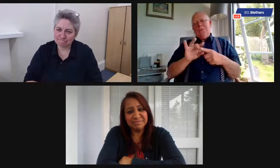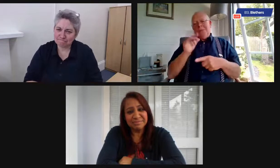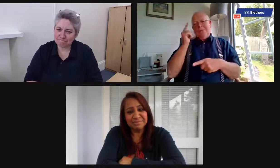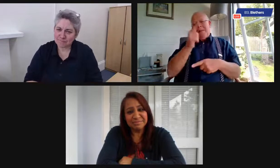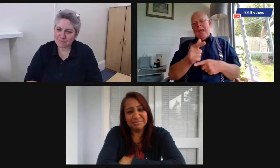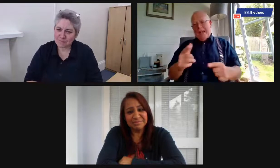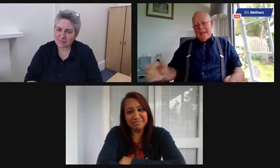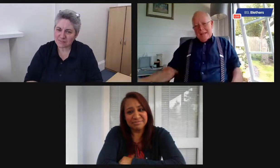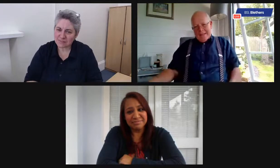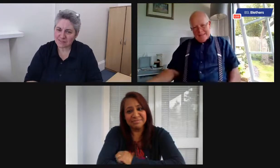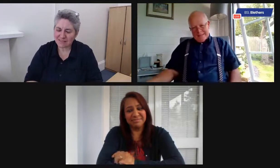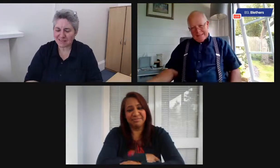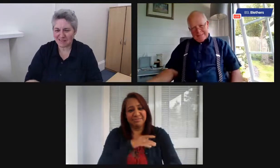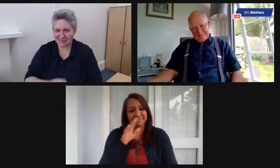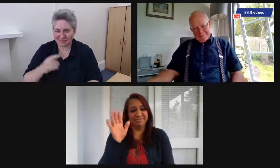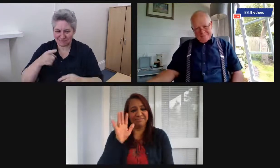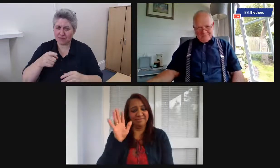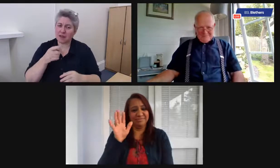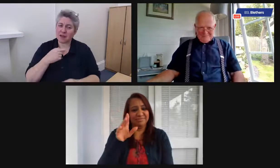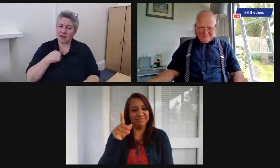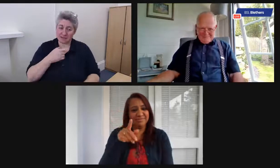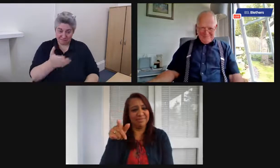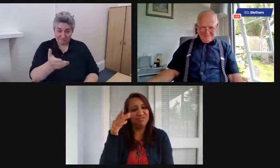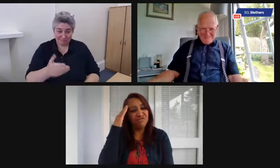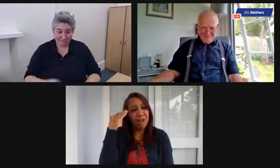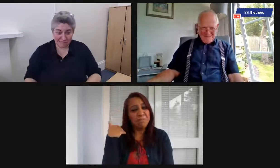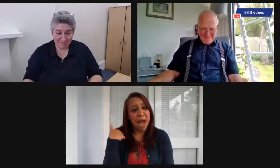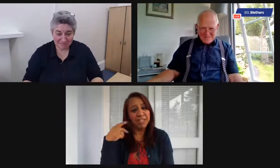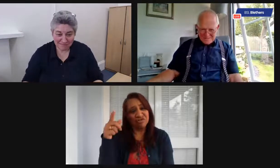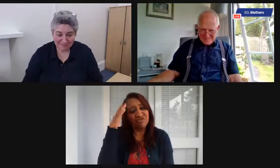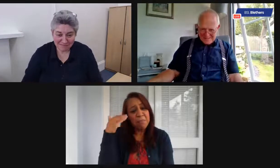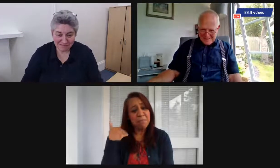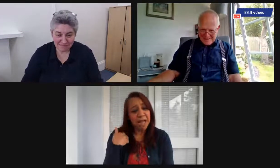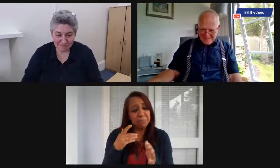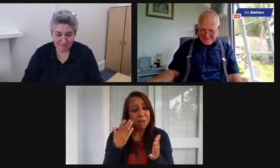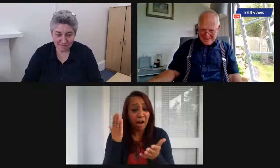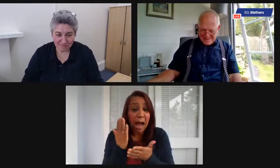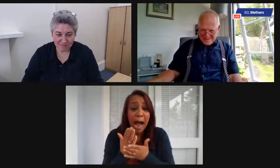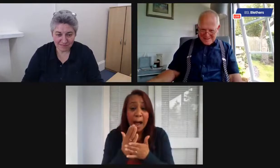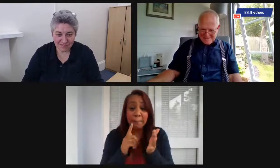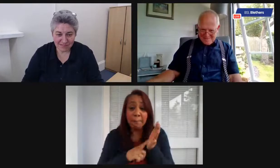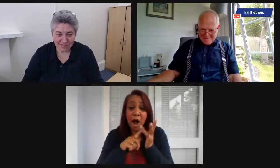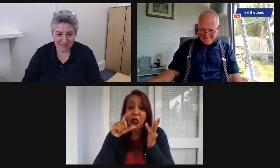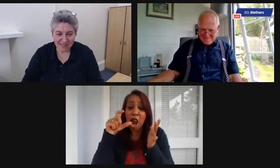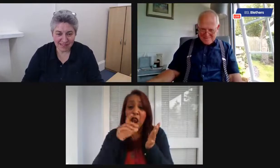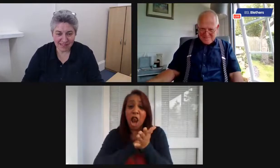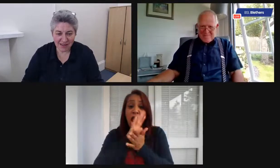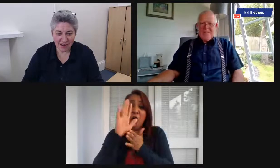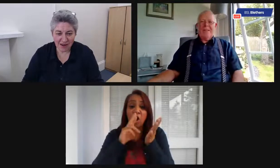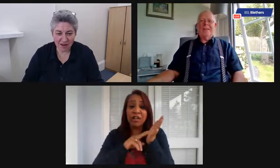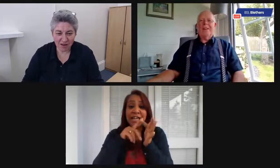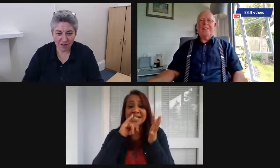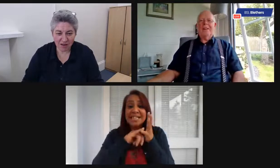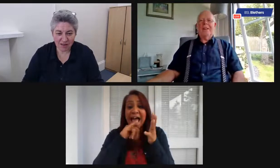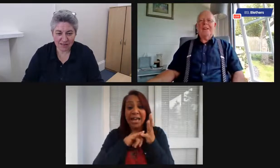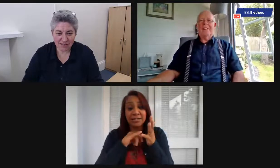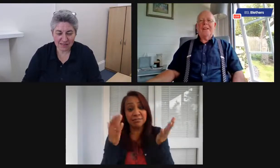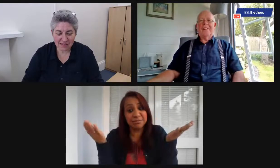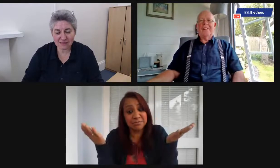Yeah, too far Amazing. away. That's my excuse. It was so far away. I couldn't quite tell. You know, that reminds me when